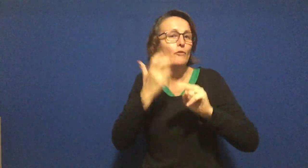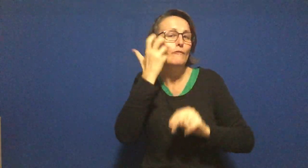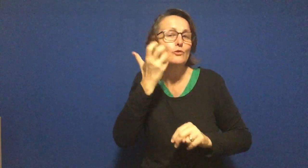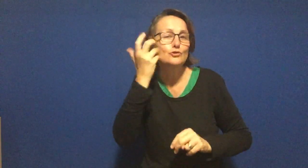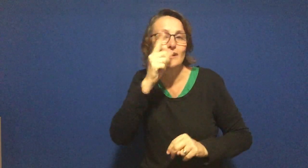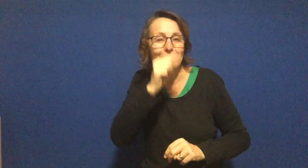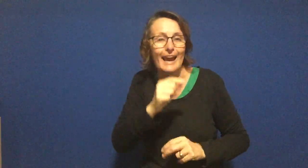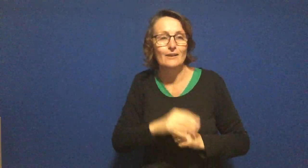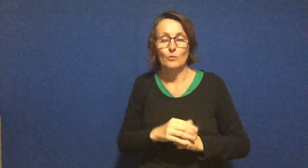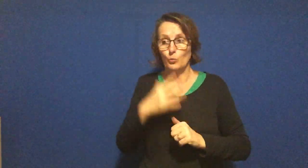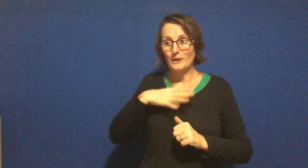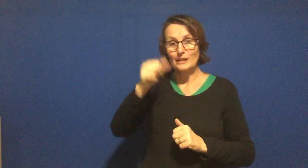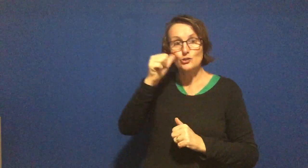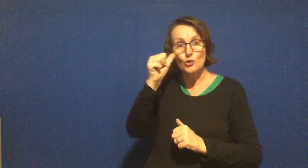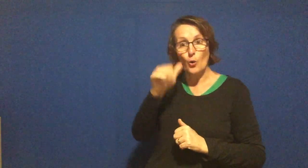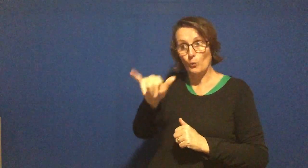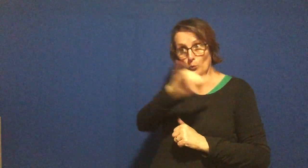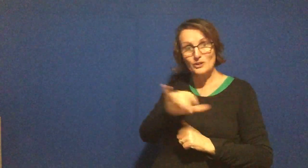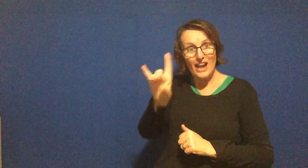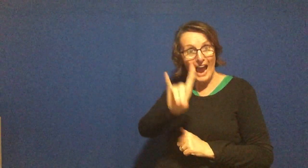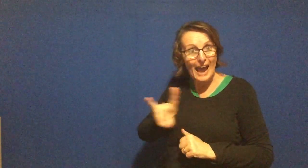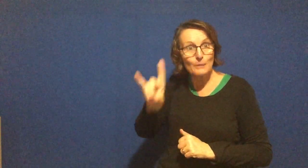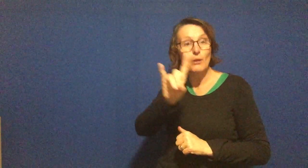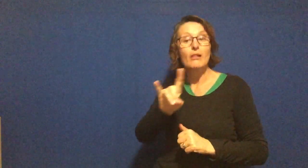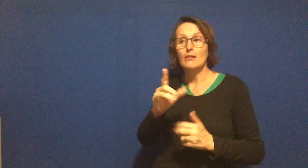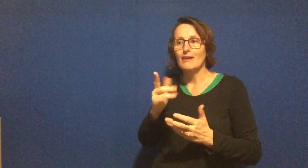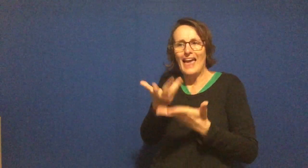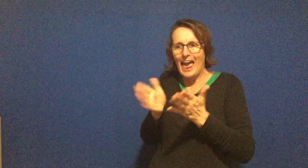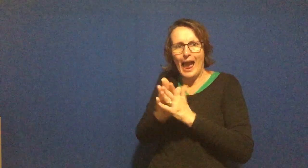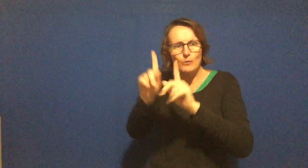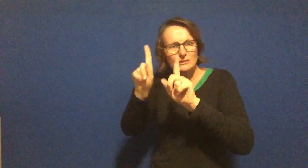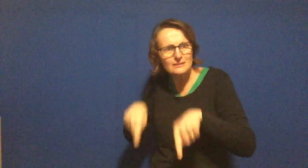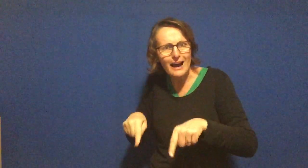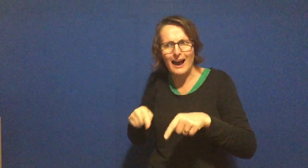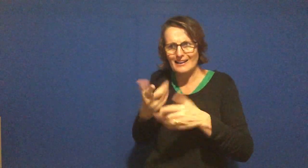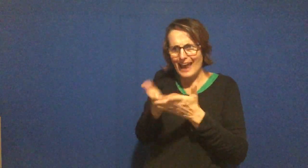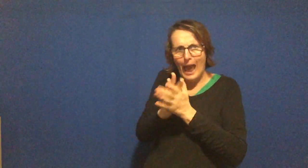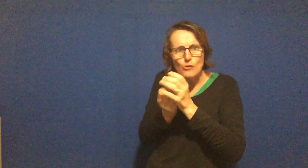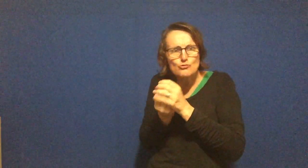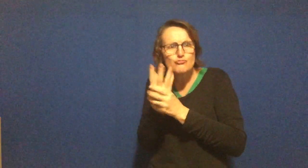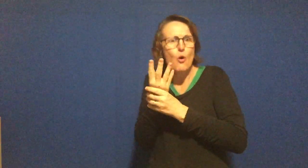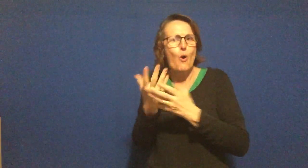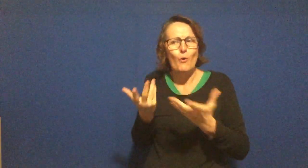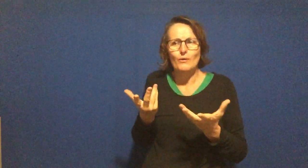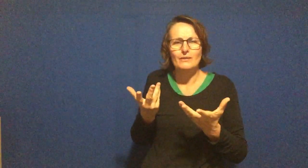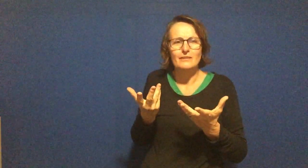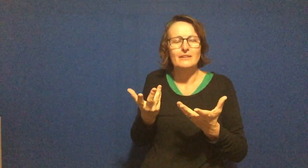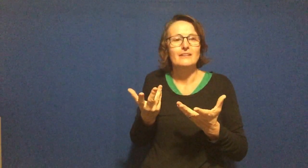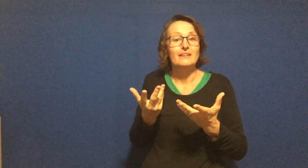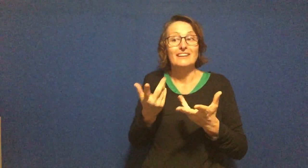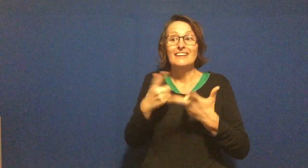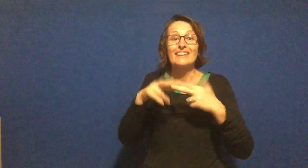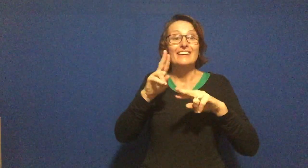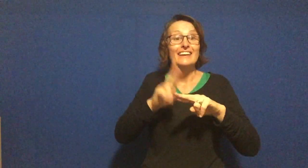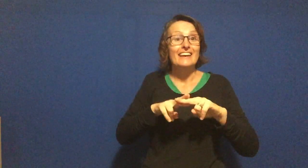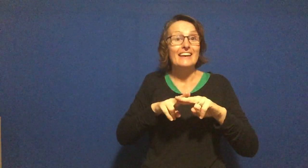animal origin of it and how it evolved in that animal. And once you keep this less than